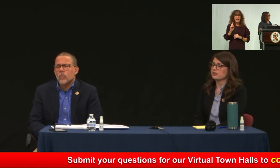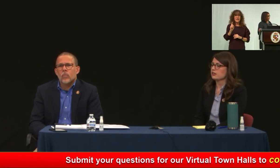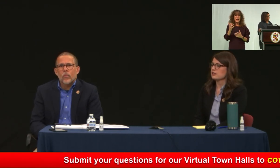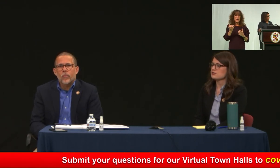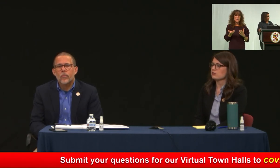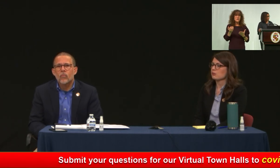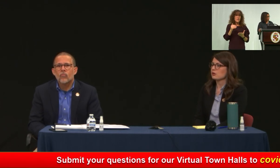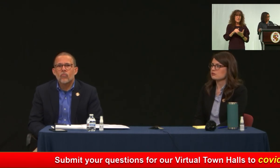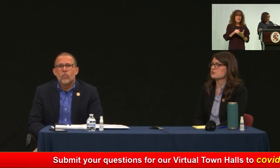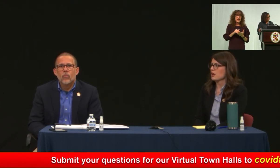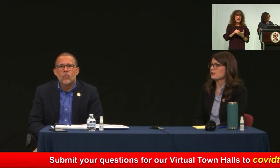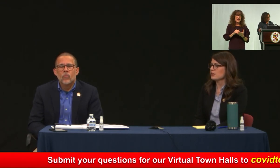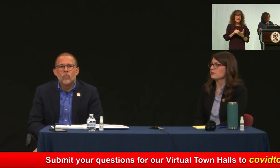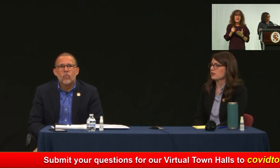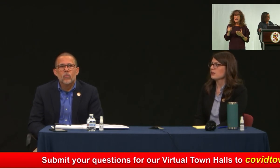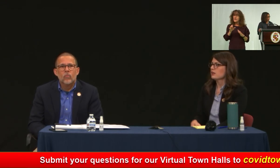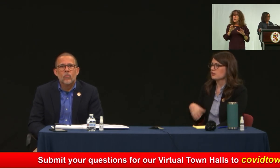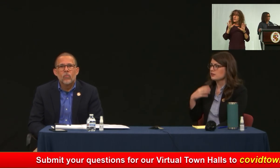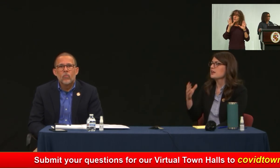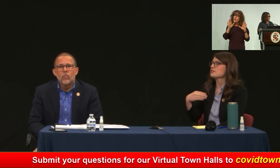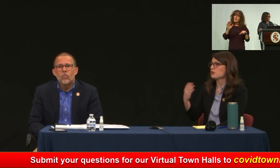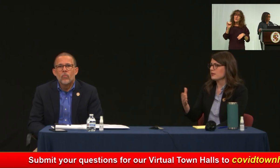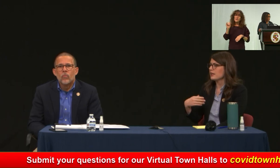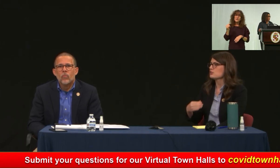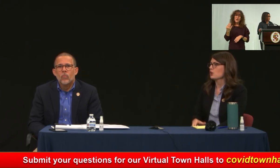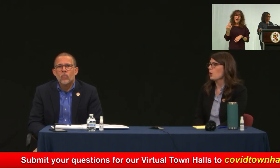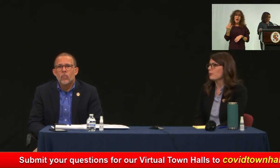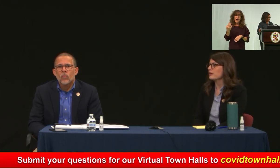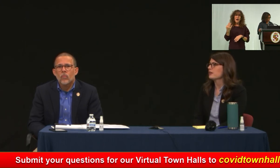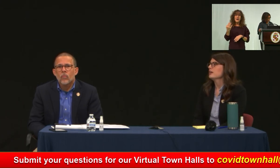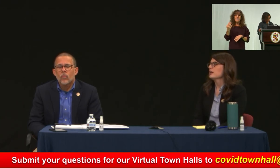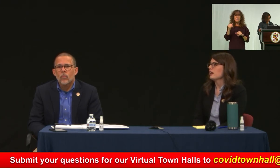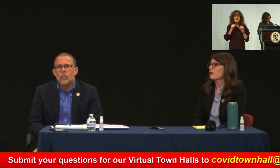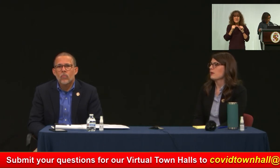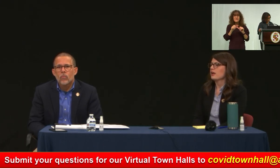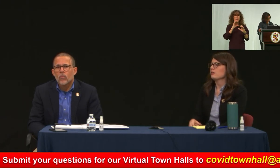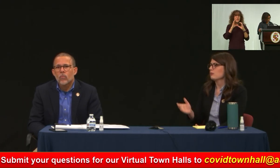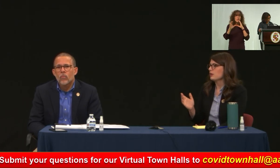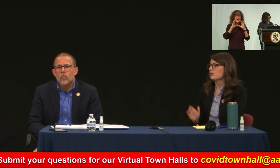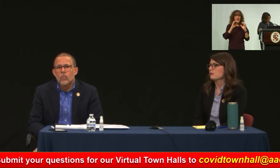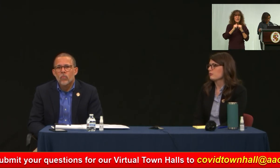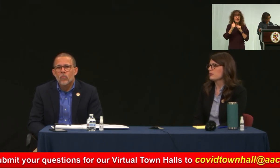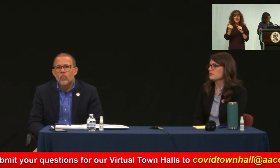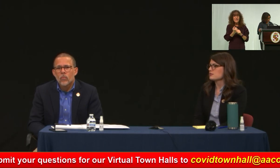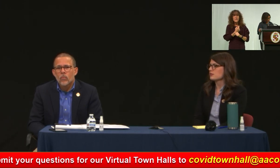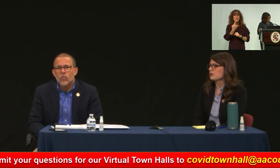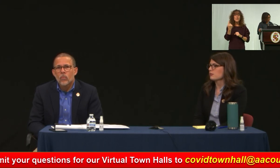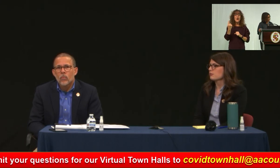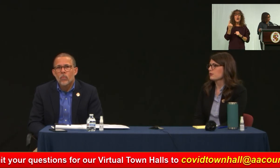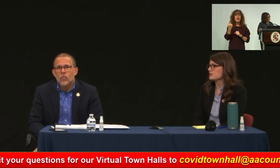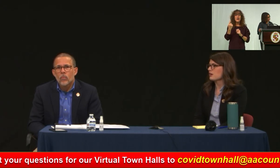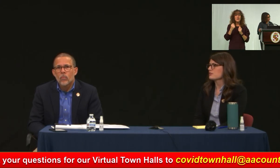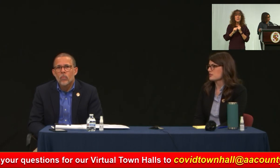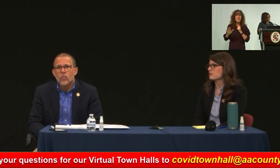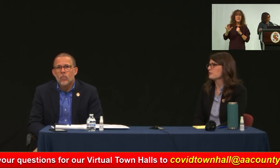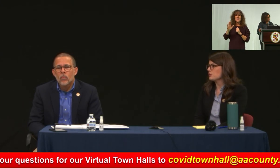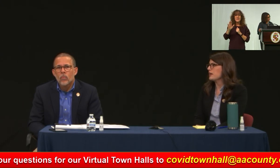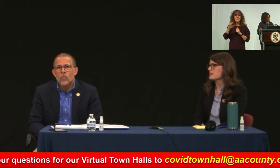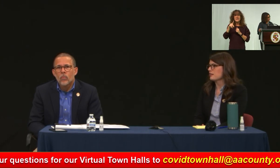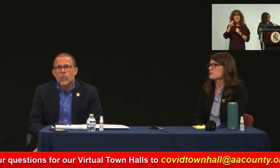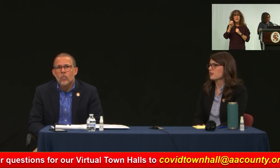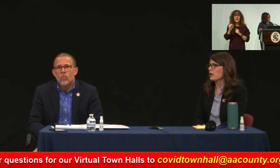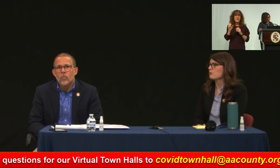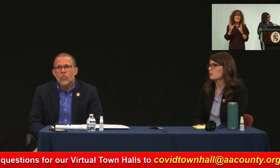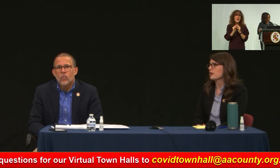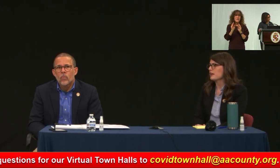reiterate that he's doing a wonderful job at keeping the lines of communication open. And, you know, with his press conferences every few